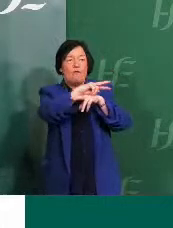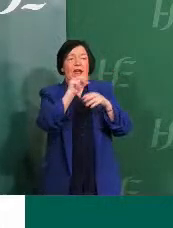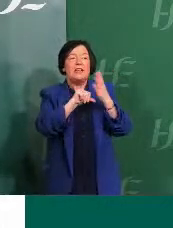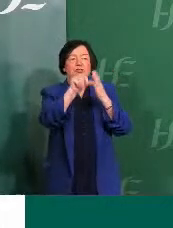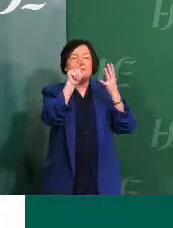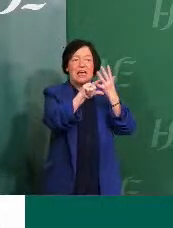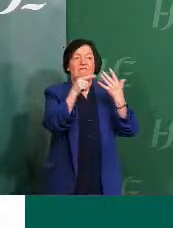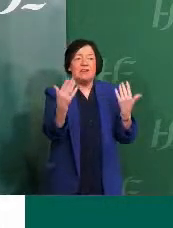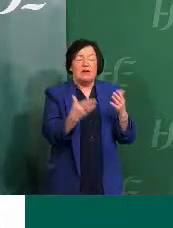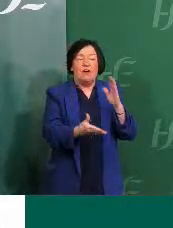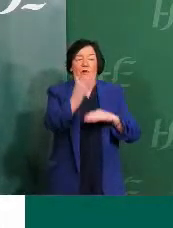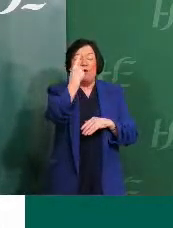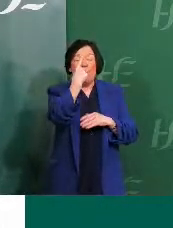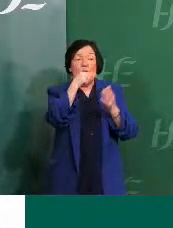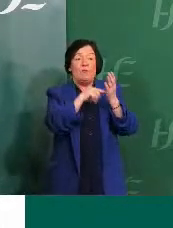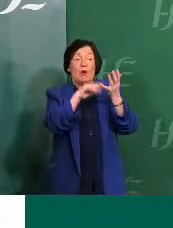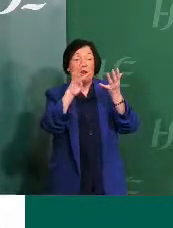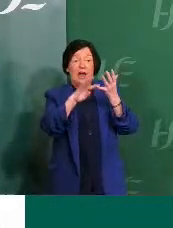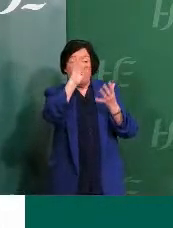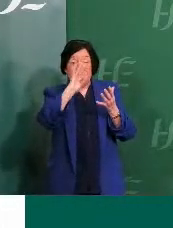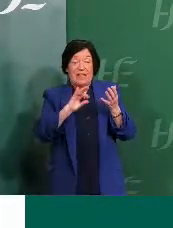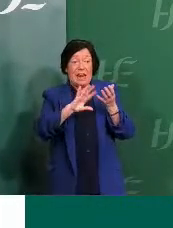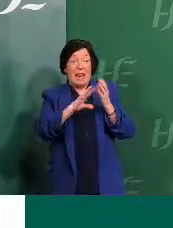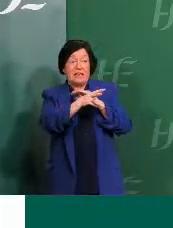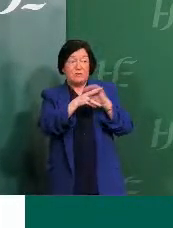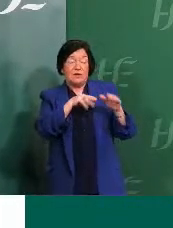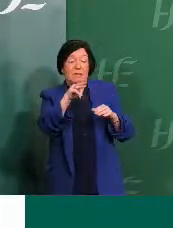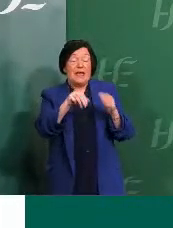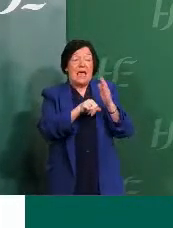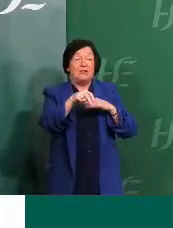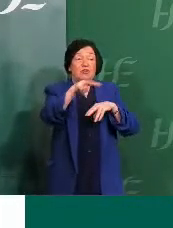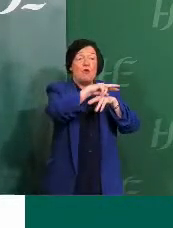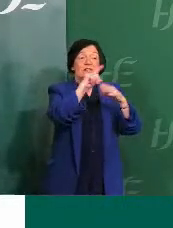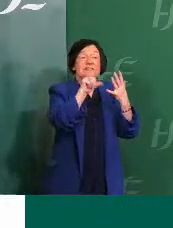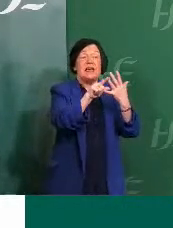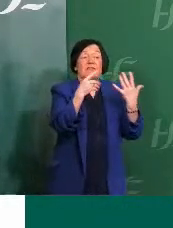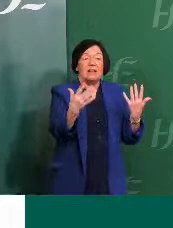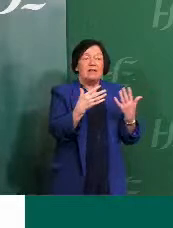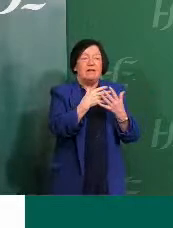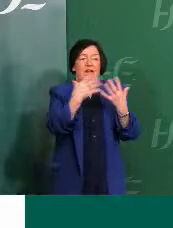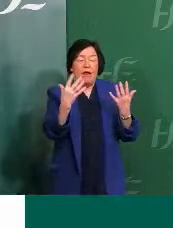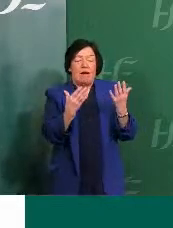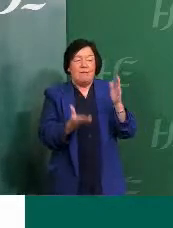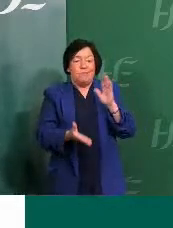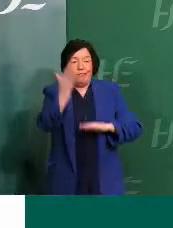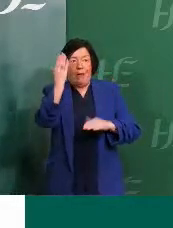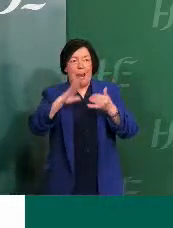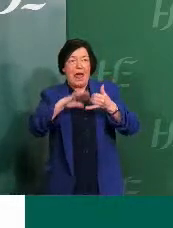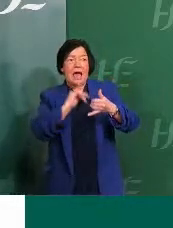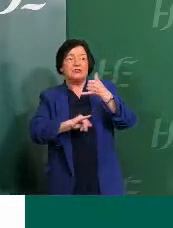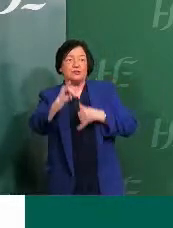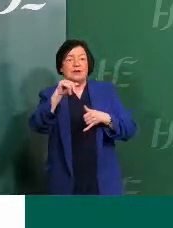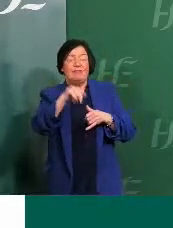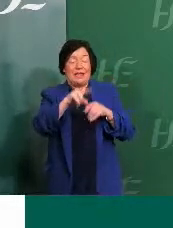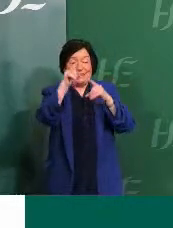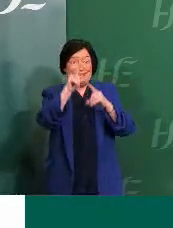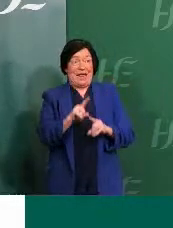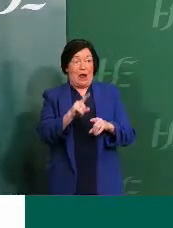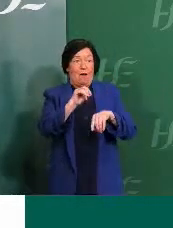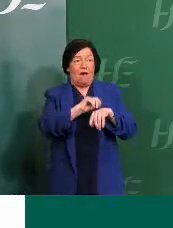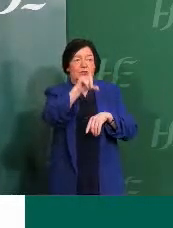75. So although we're up 1.9% on last week for people aged over 75 and significantly up on last year, that's down